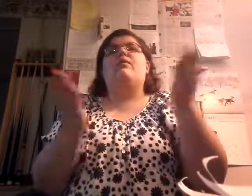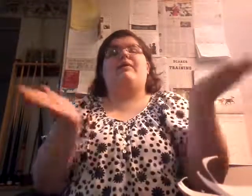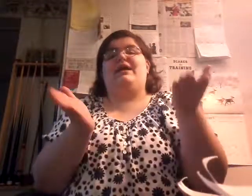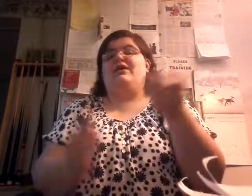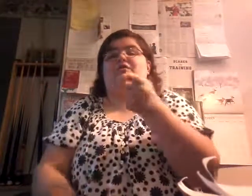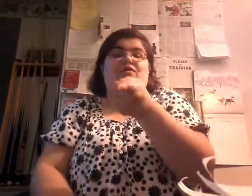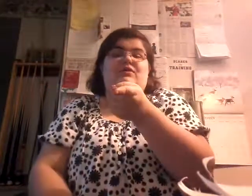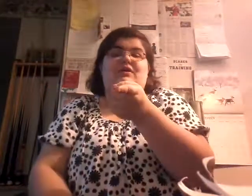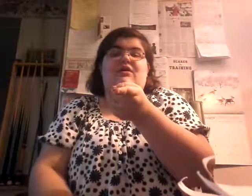what I know with you,